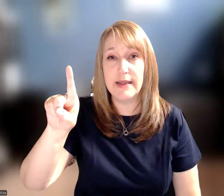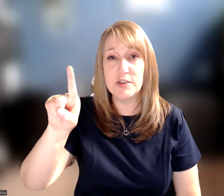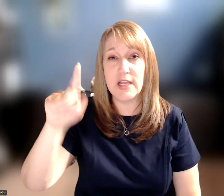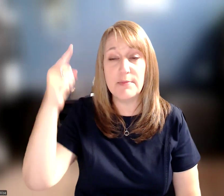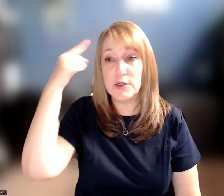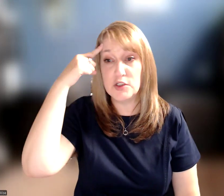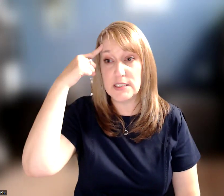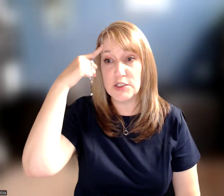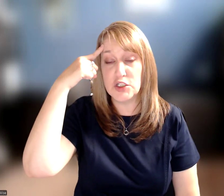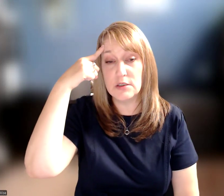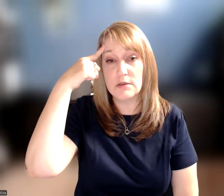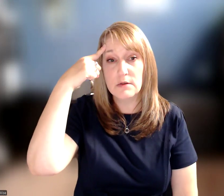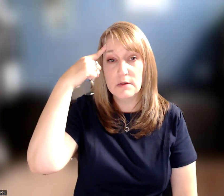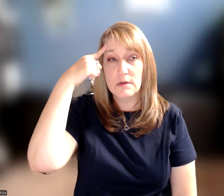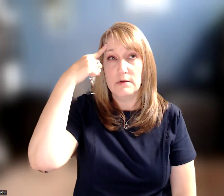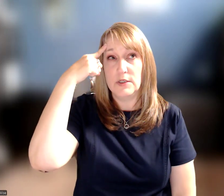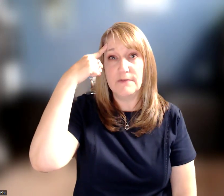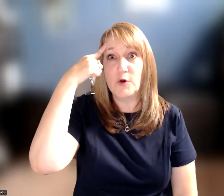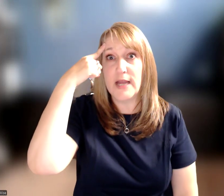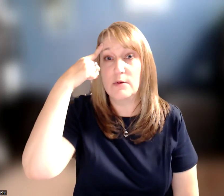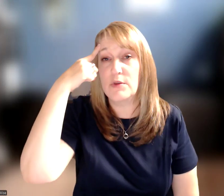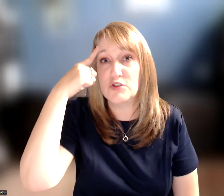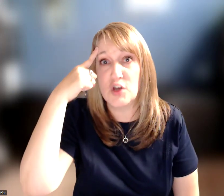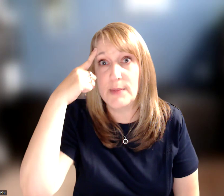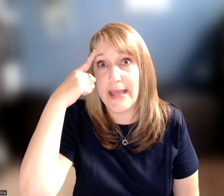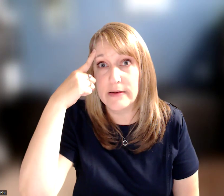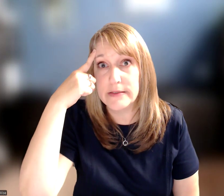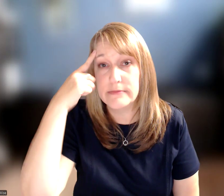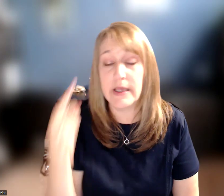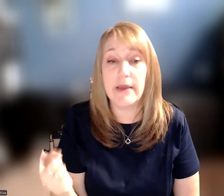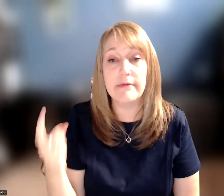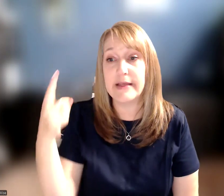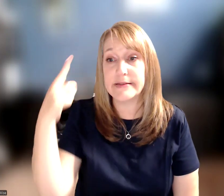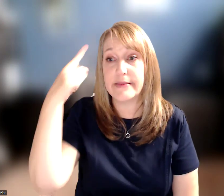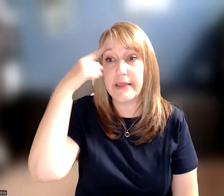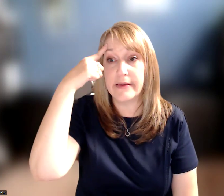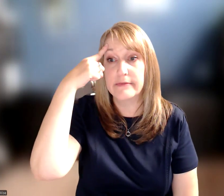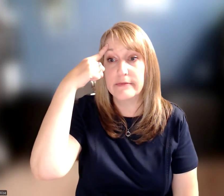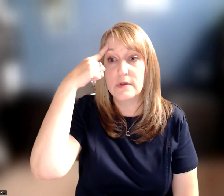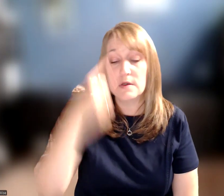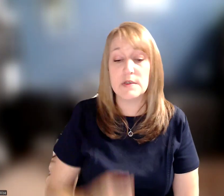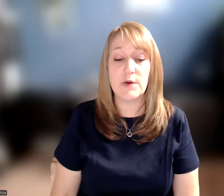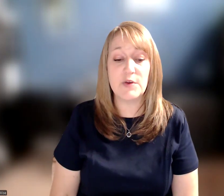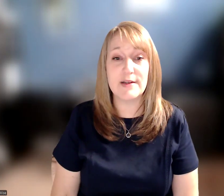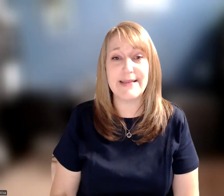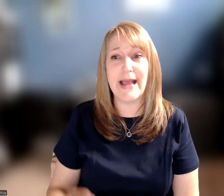hand shape and you just touch your forehead with your dominant hand. Okay, that's think. So if you want to say,